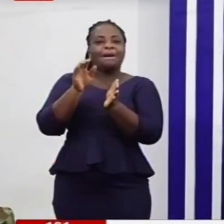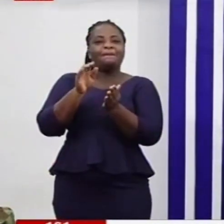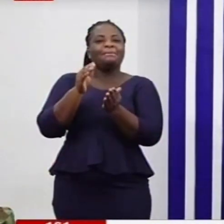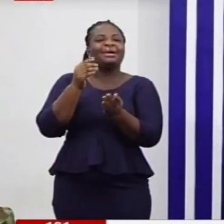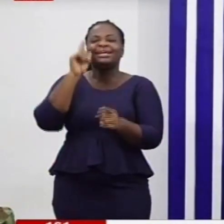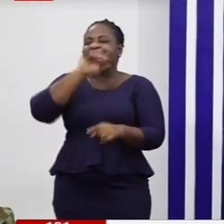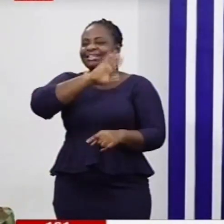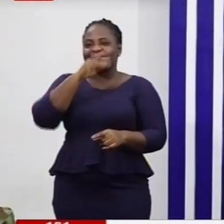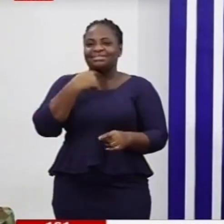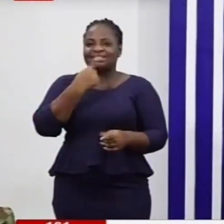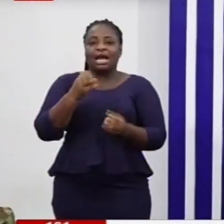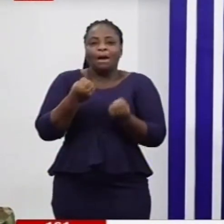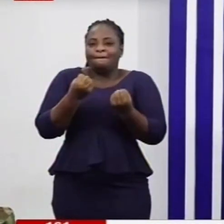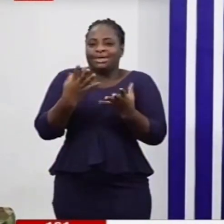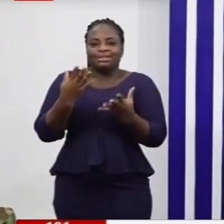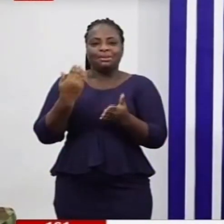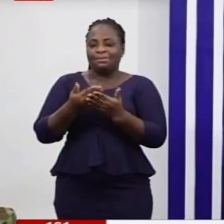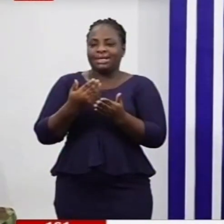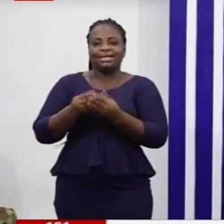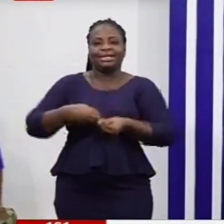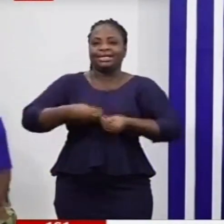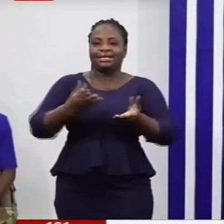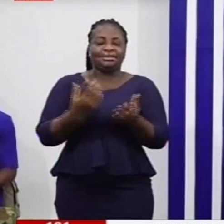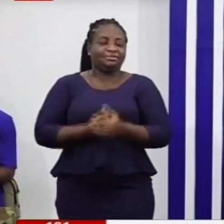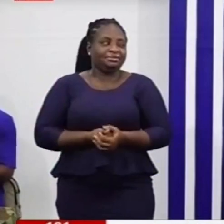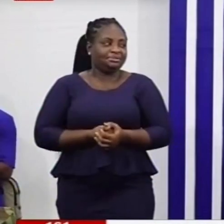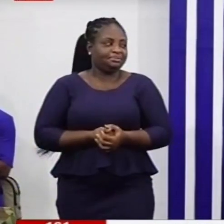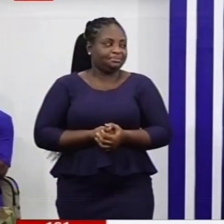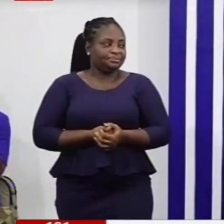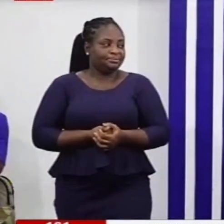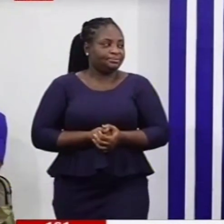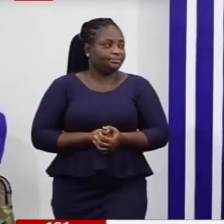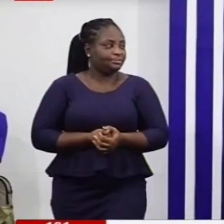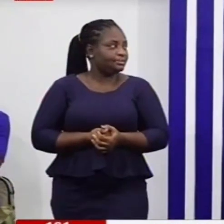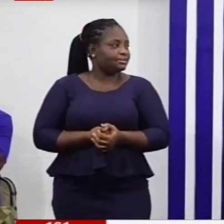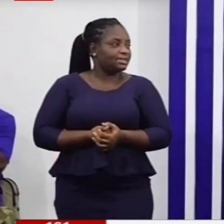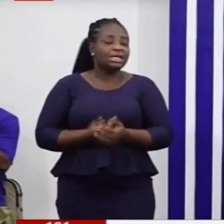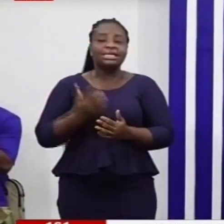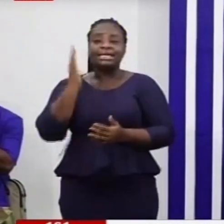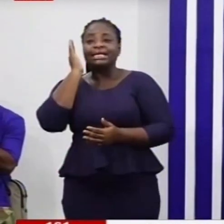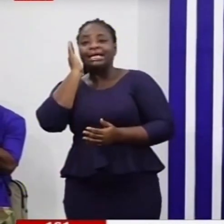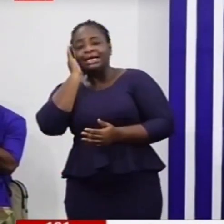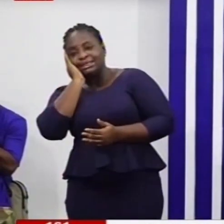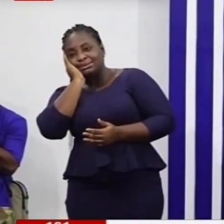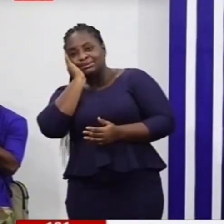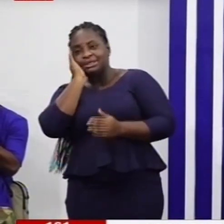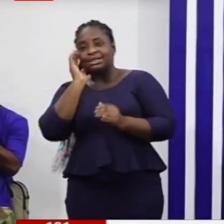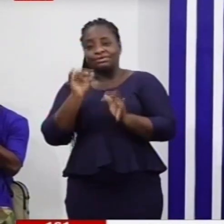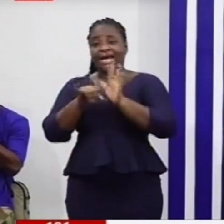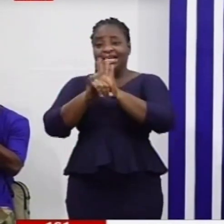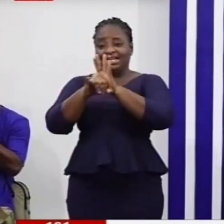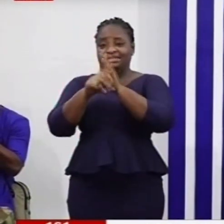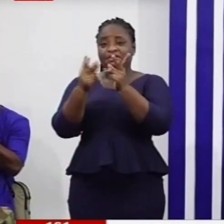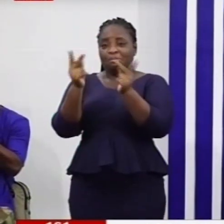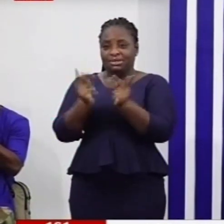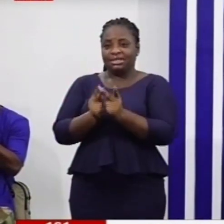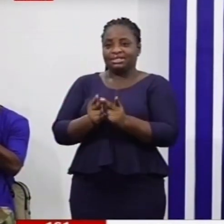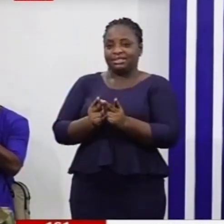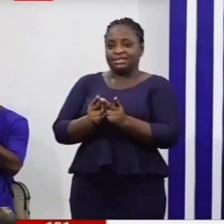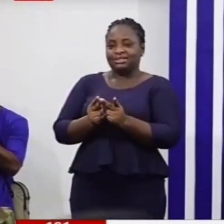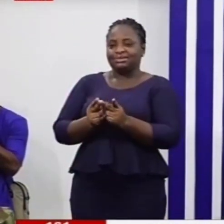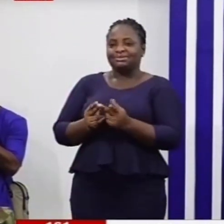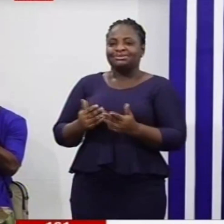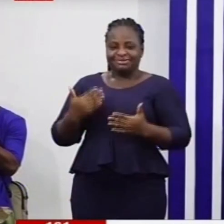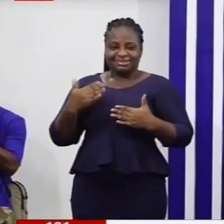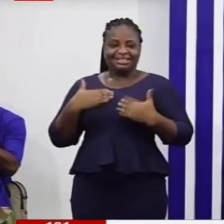time, but they'll be given a daily stipend at some point. And then in terms of accommodation, you've identified places where we are very grateful. We will